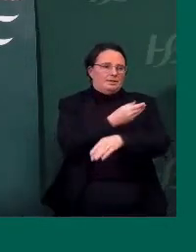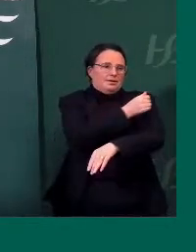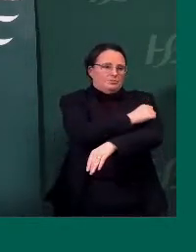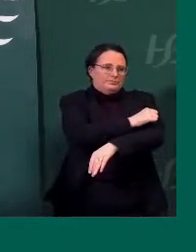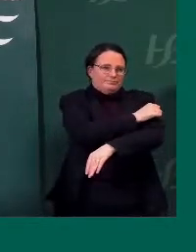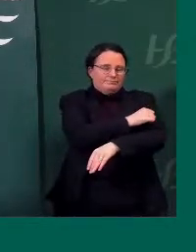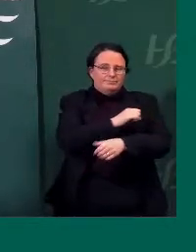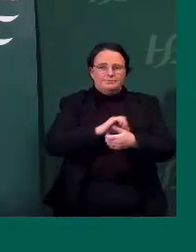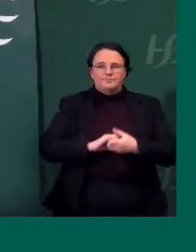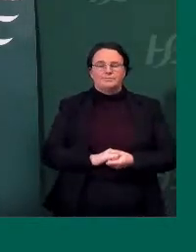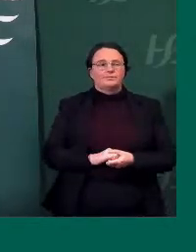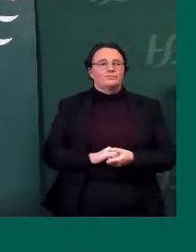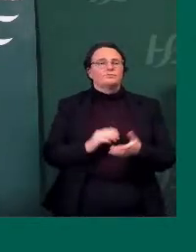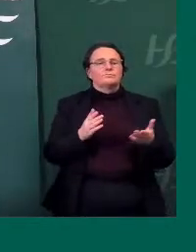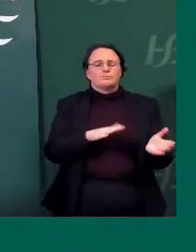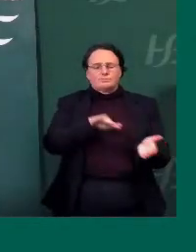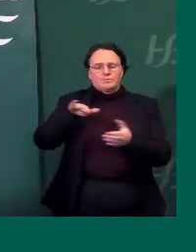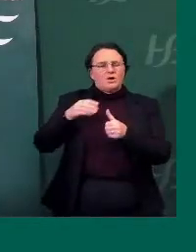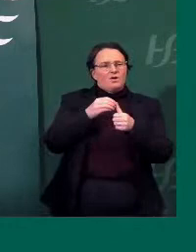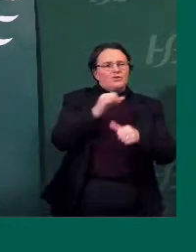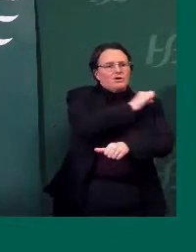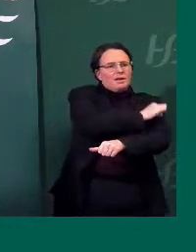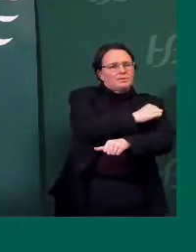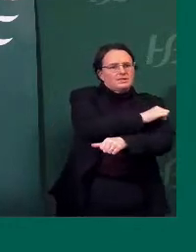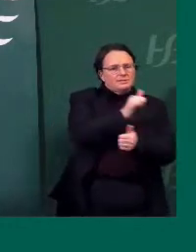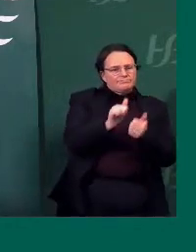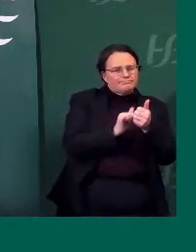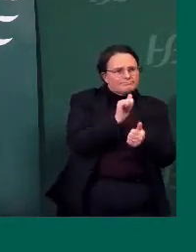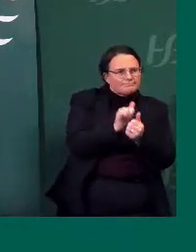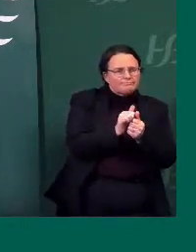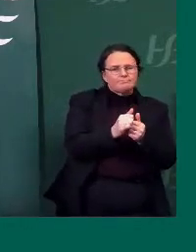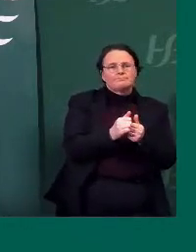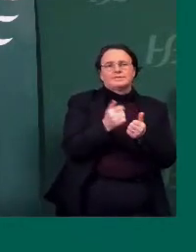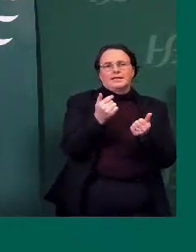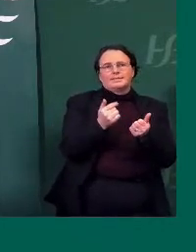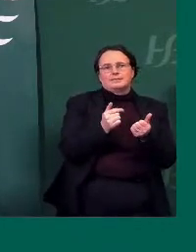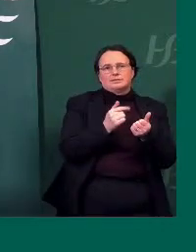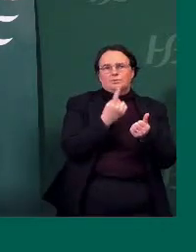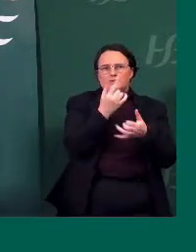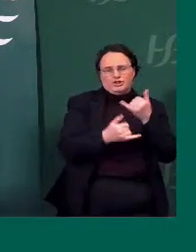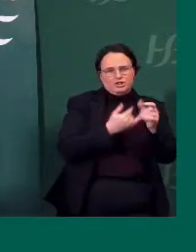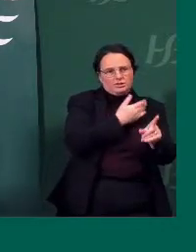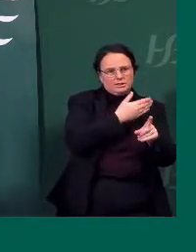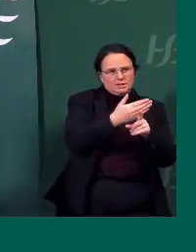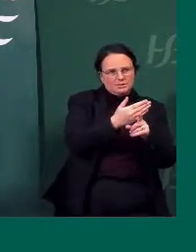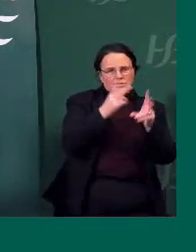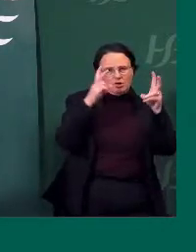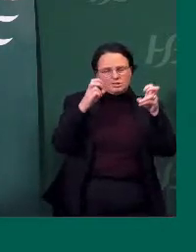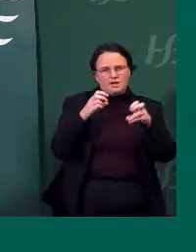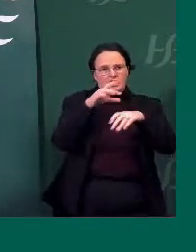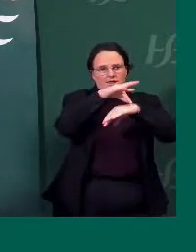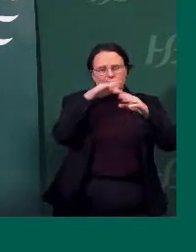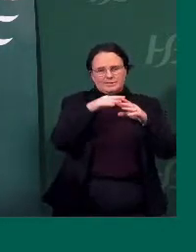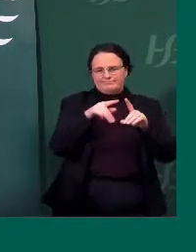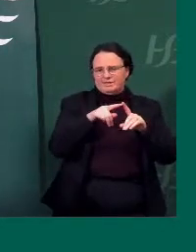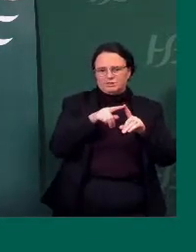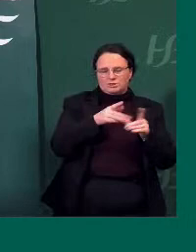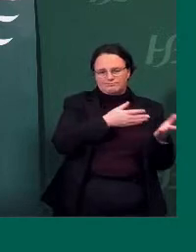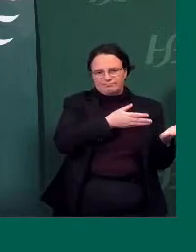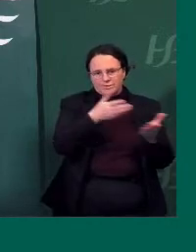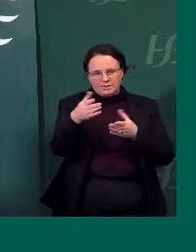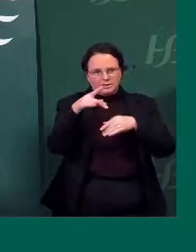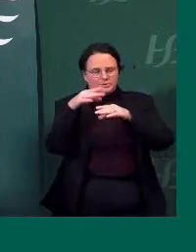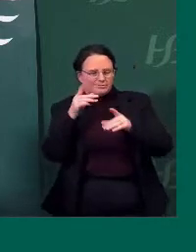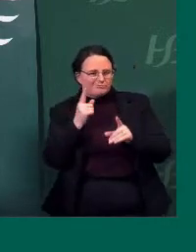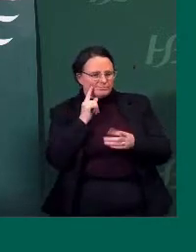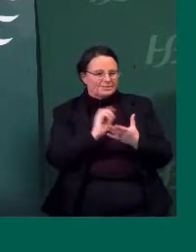Just in terms of some of the other ambulance service activity, we have invested in the last year or more on some hospital avoidance initiatives in terms of Pathfinder, putting in a